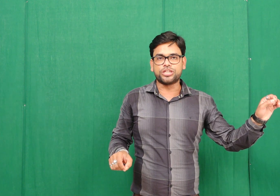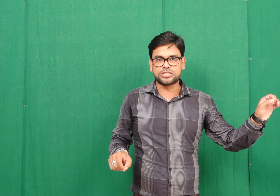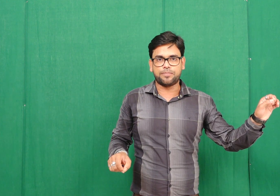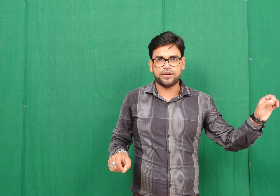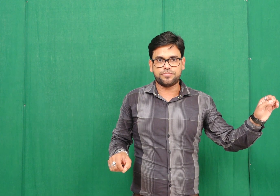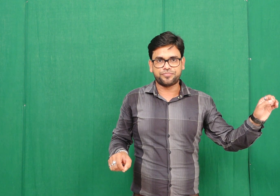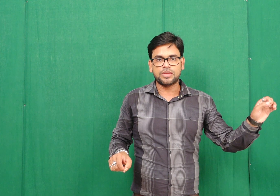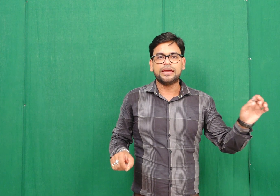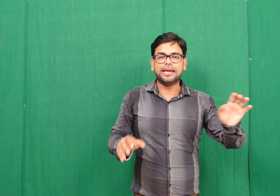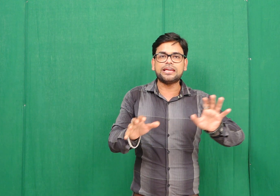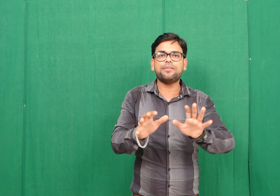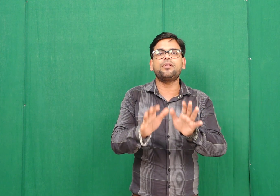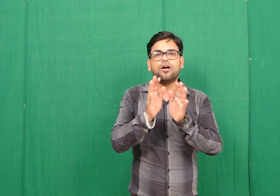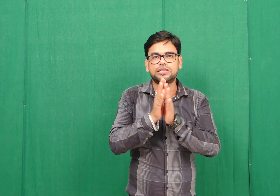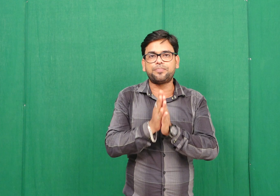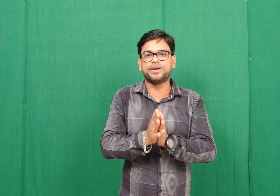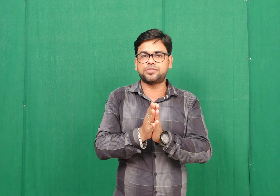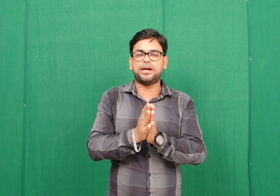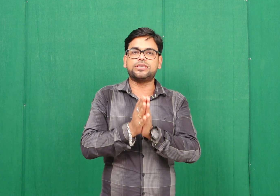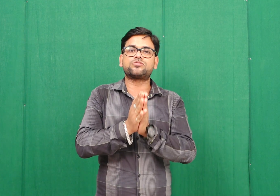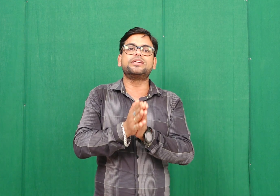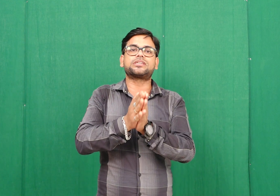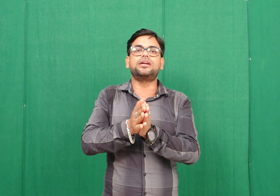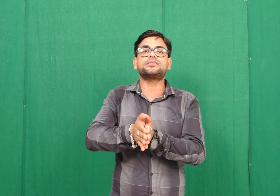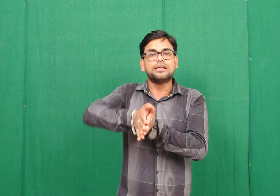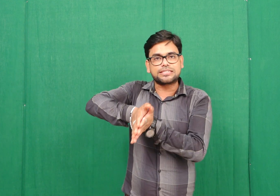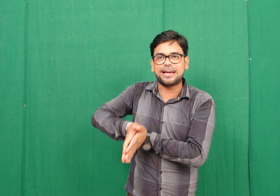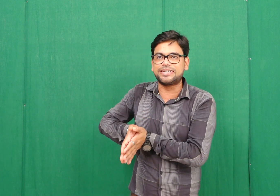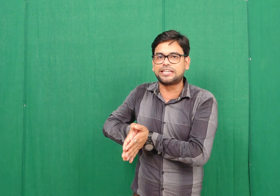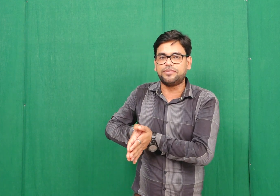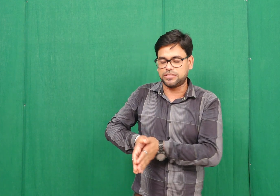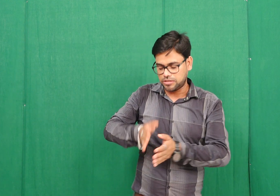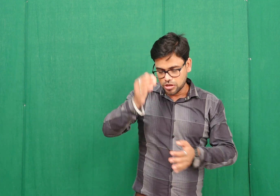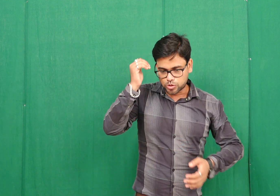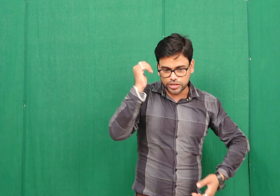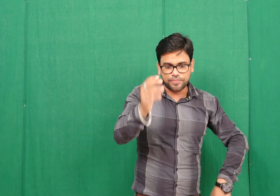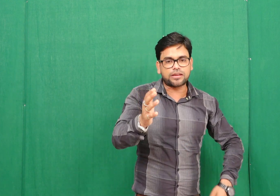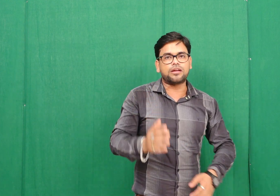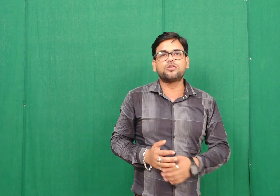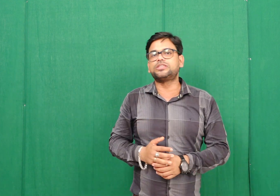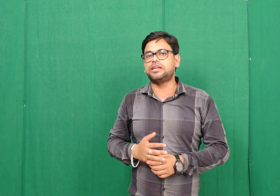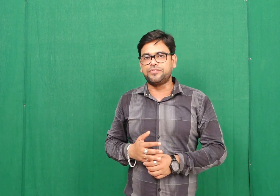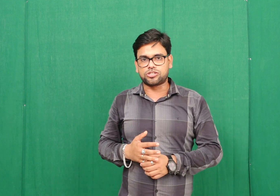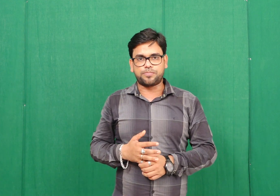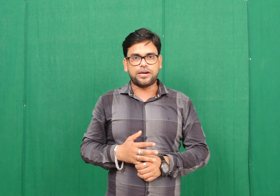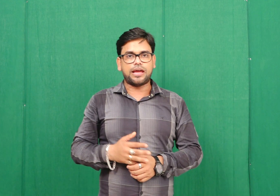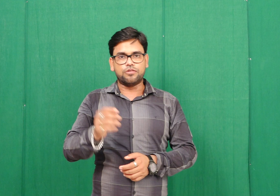rotational part. It have only the fixed part. That's why it's called as static device. So if I conclude the definition part, I will